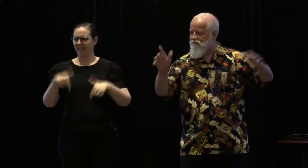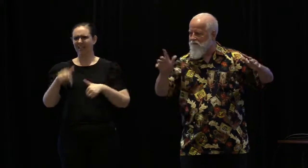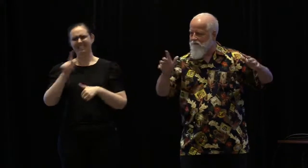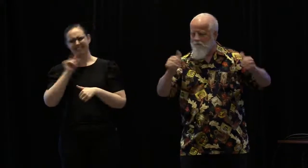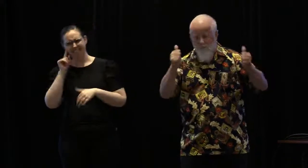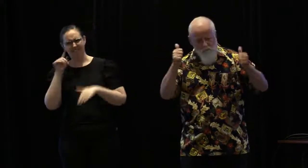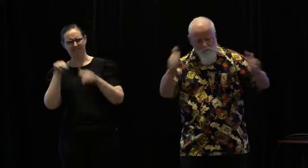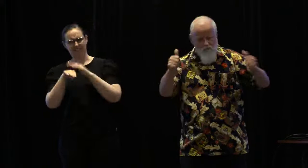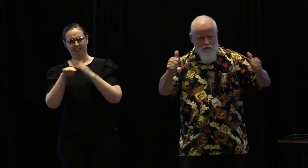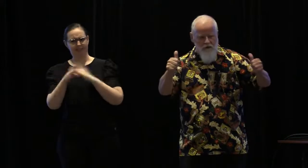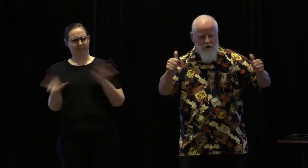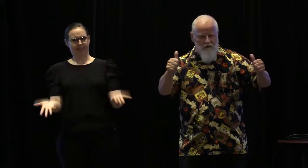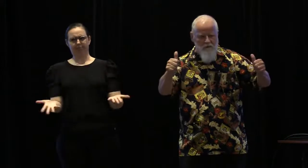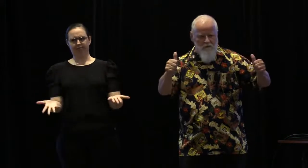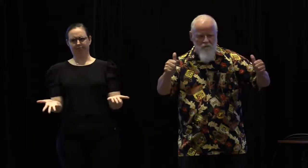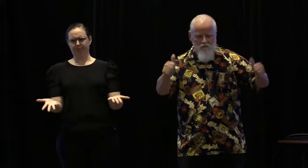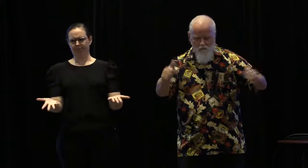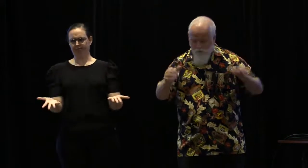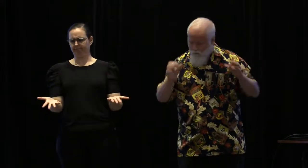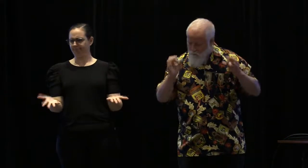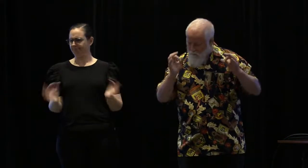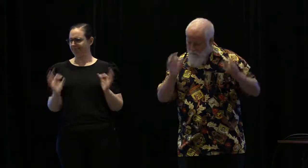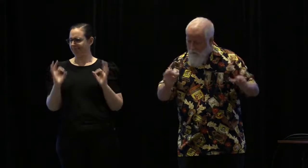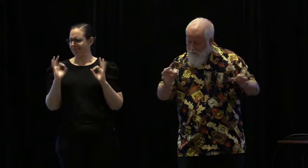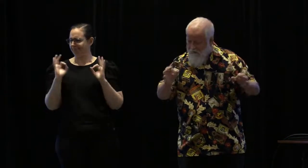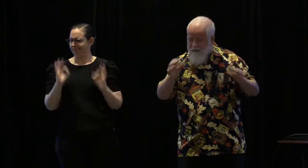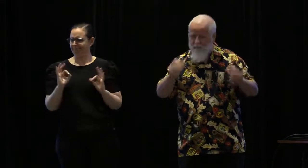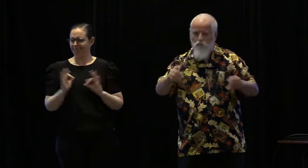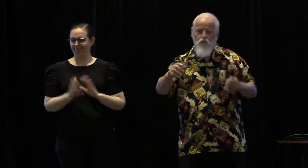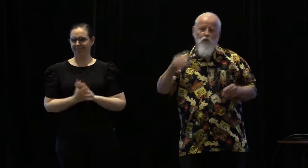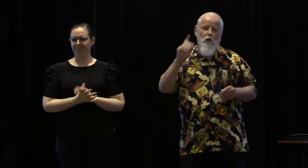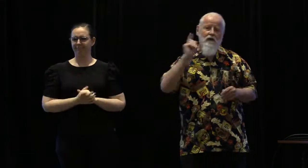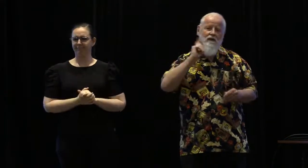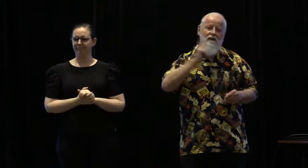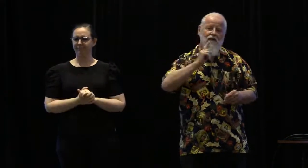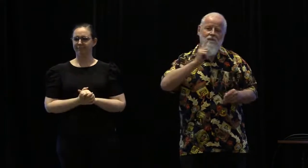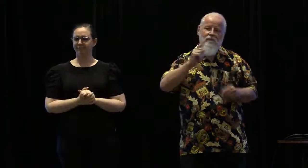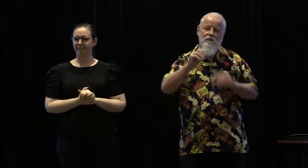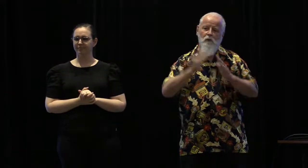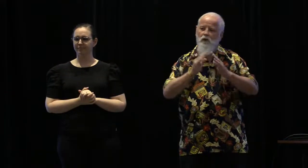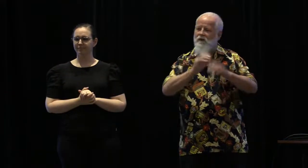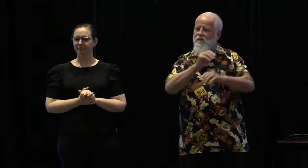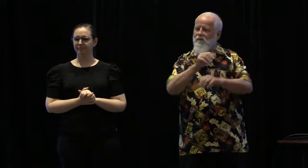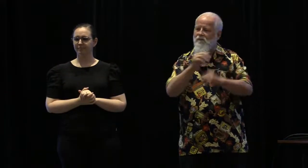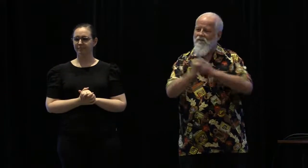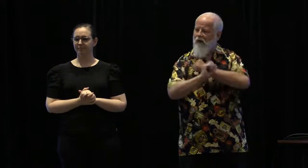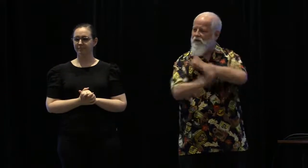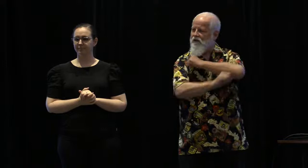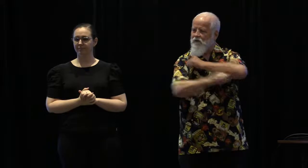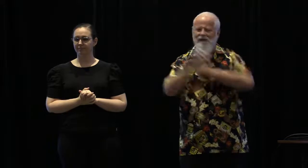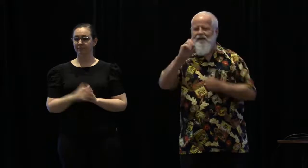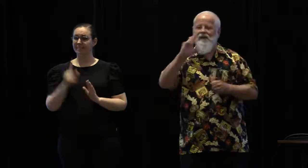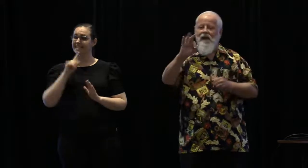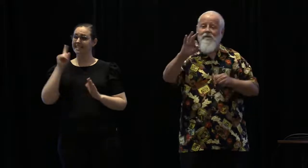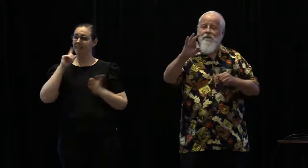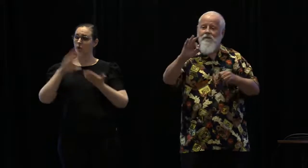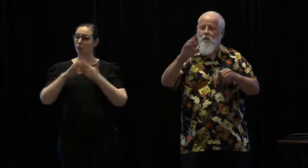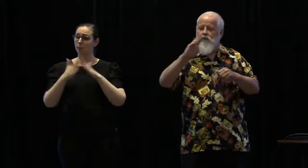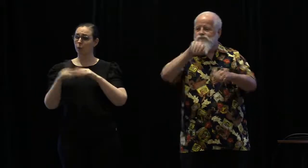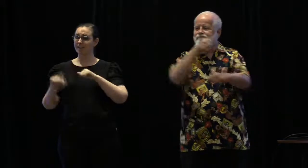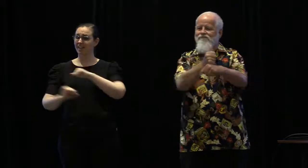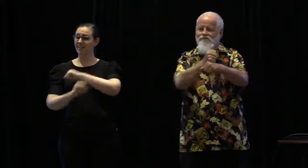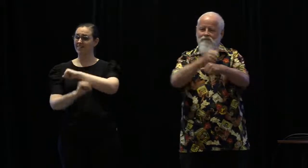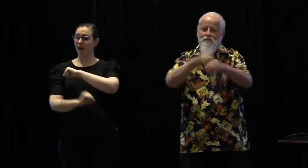support deaf access across this province, and we are so excited to be here tonight. The Deaf